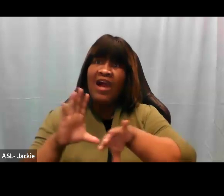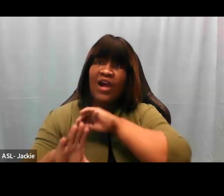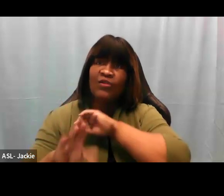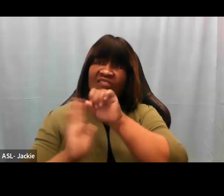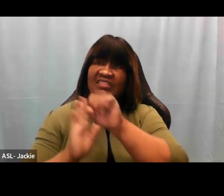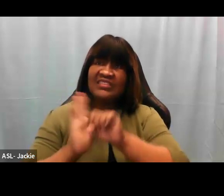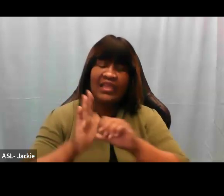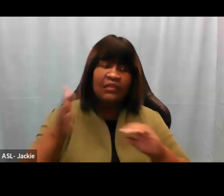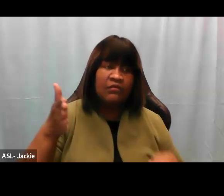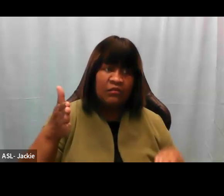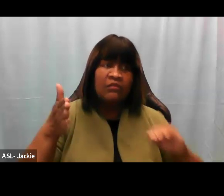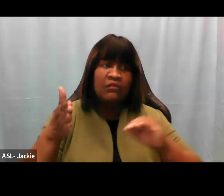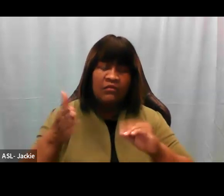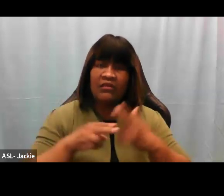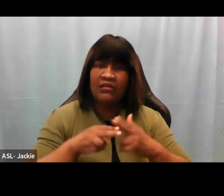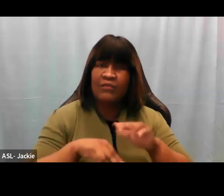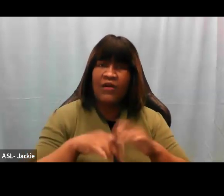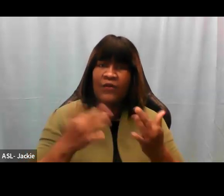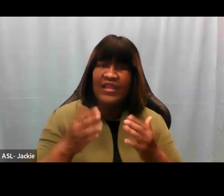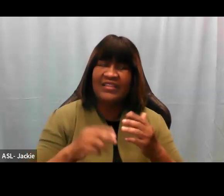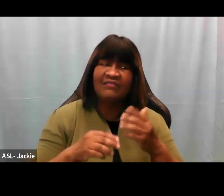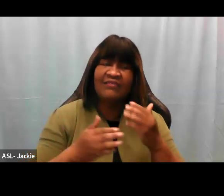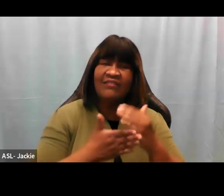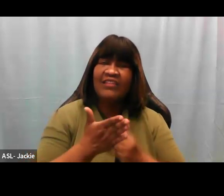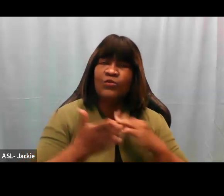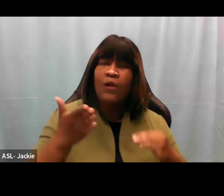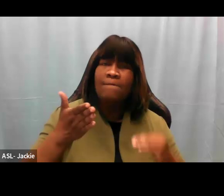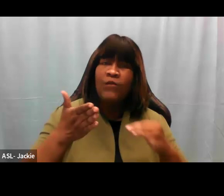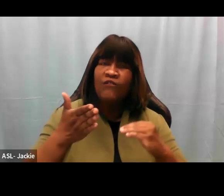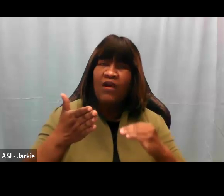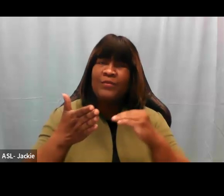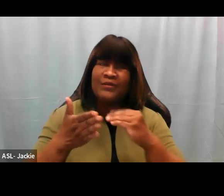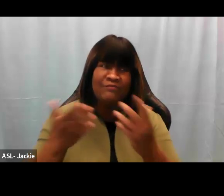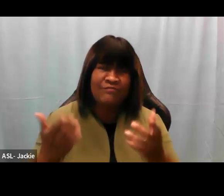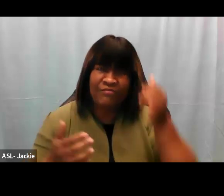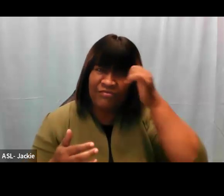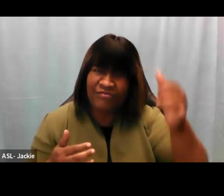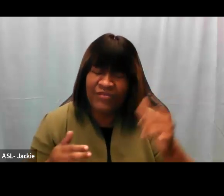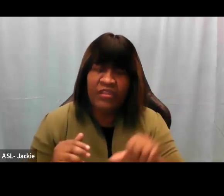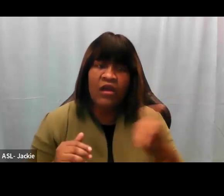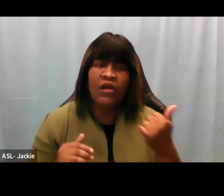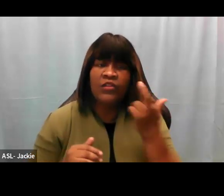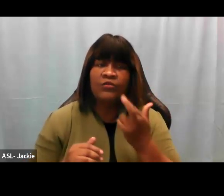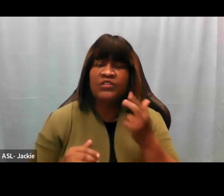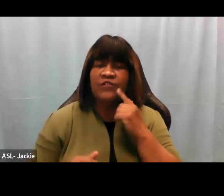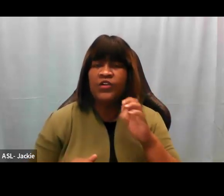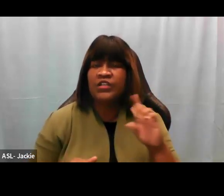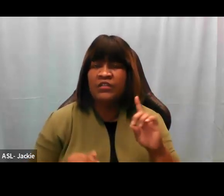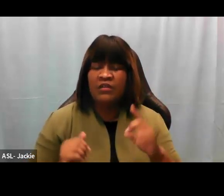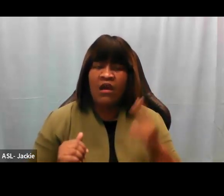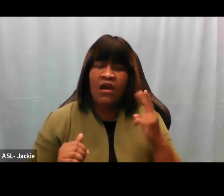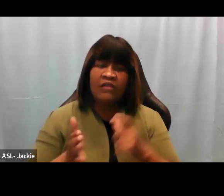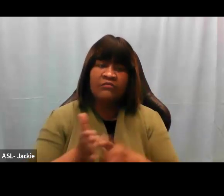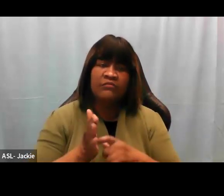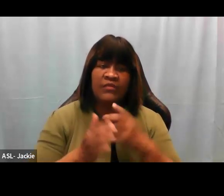out of the state to move to a state without a waiting list, obviously. Other reasons for care deserts are the high demand and